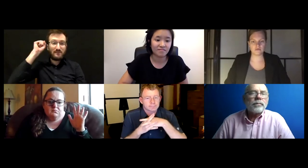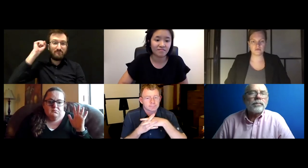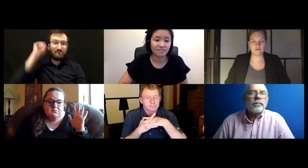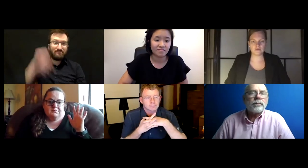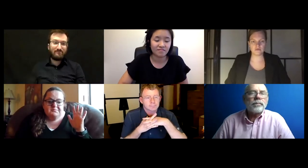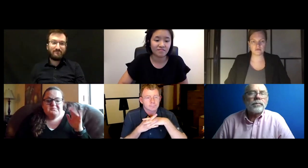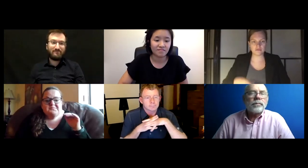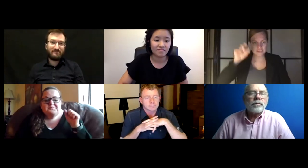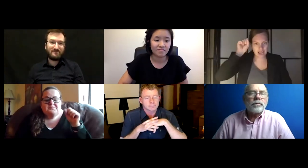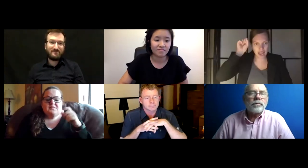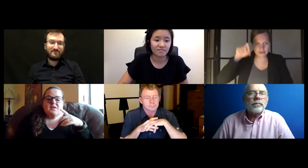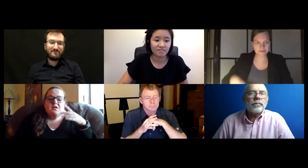Stacy?